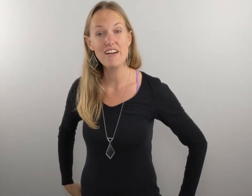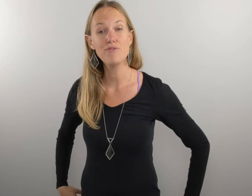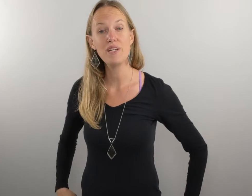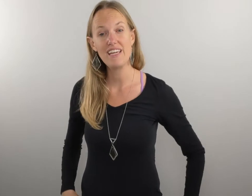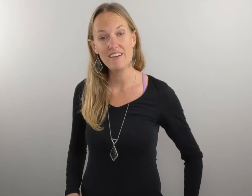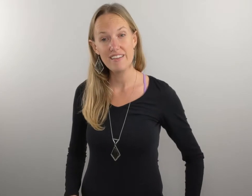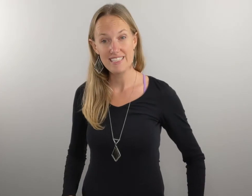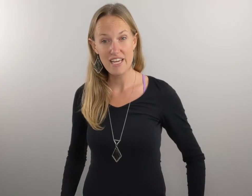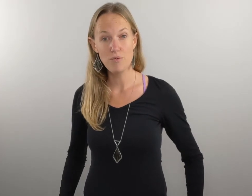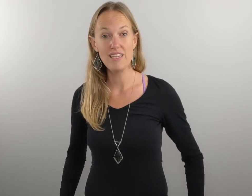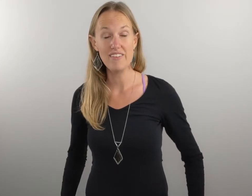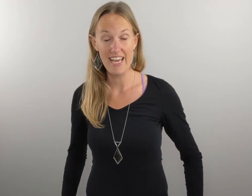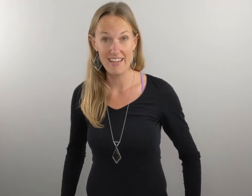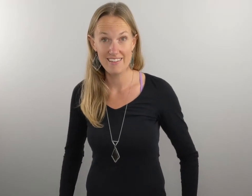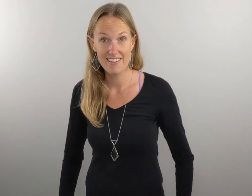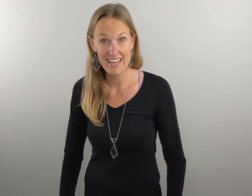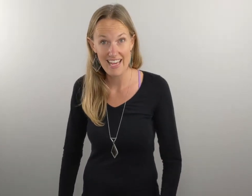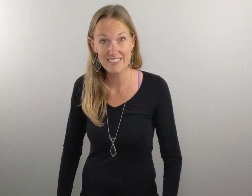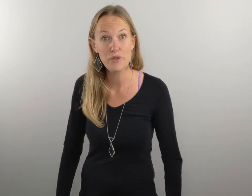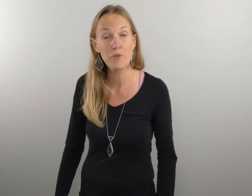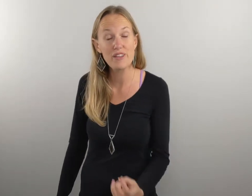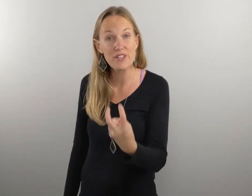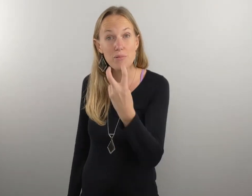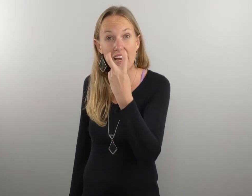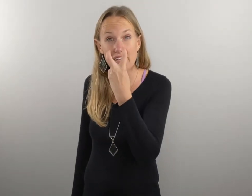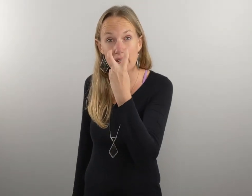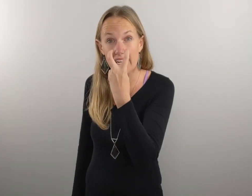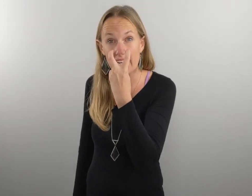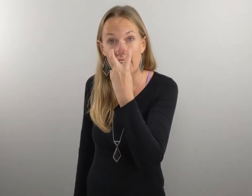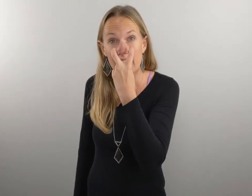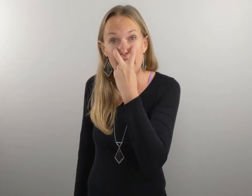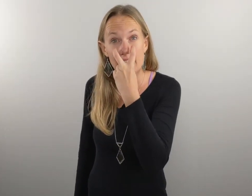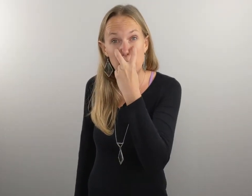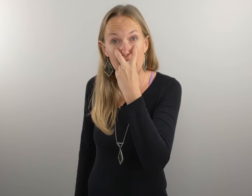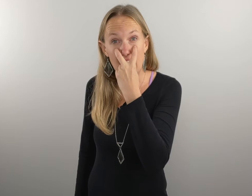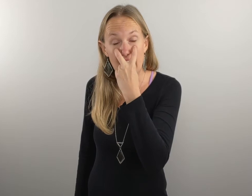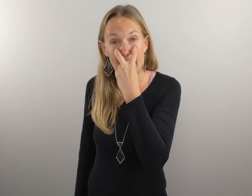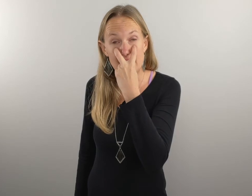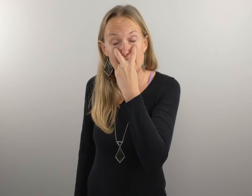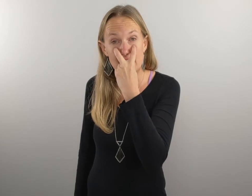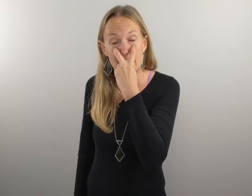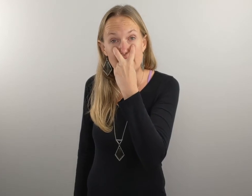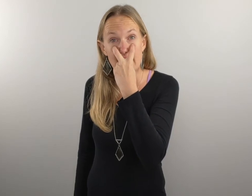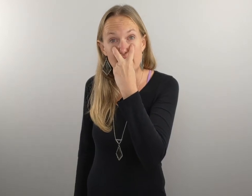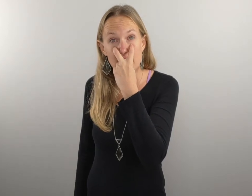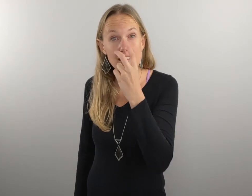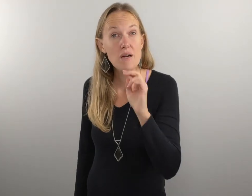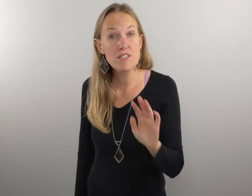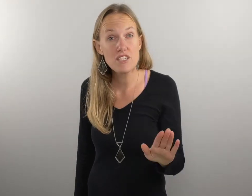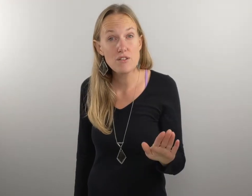will hear, the dead will live again. Okay, so we learned blind already. The blind. Now, it's up to you